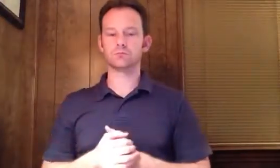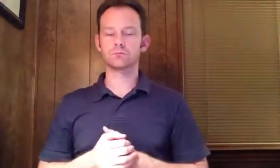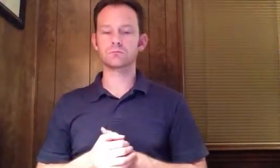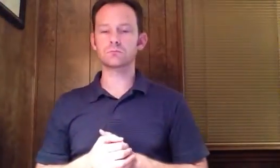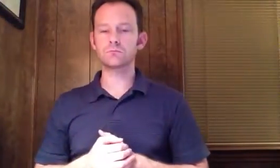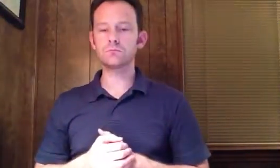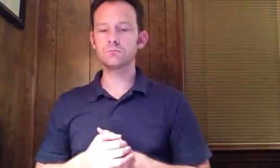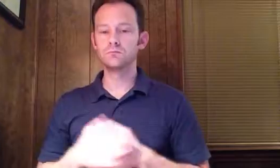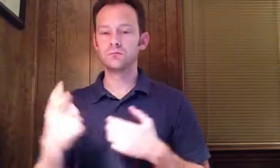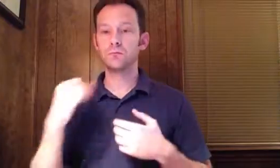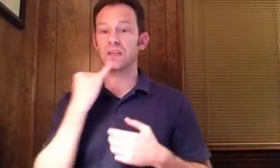in compounds.